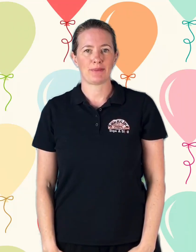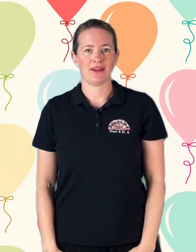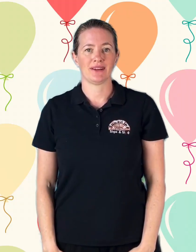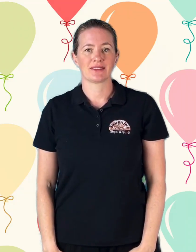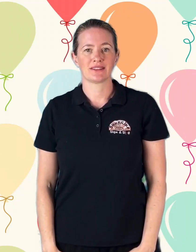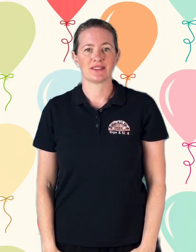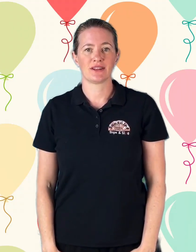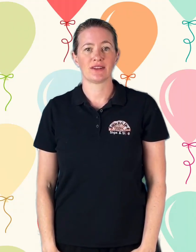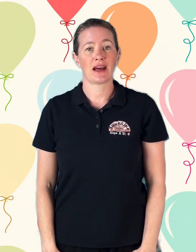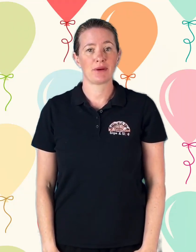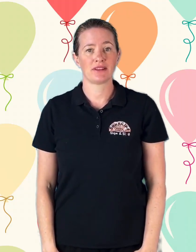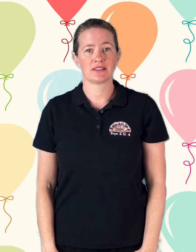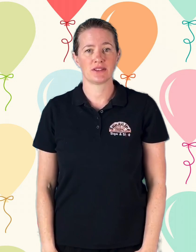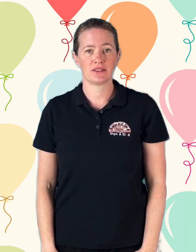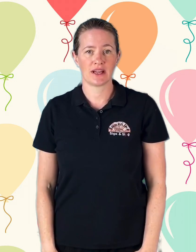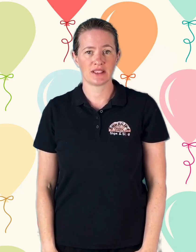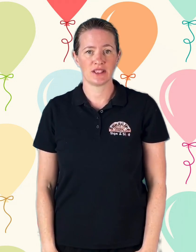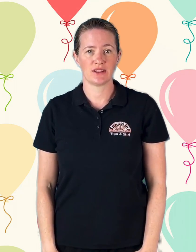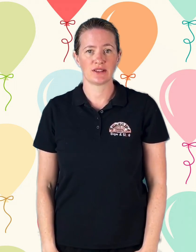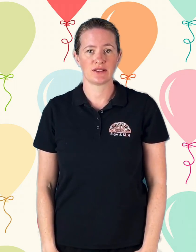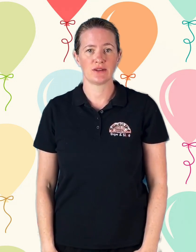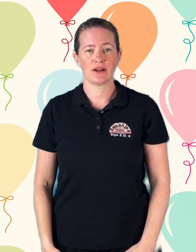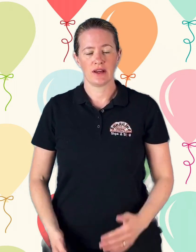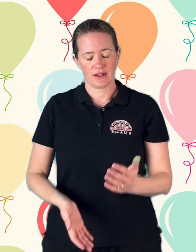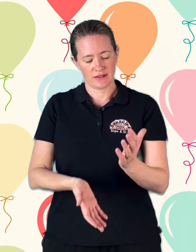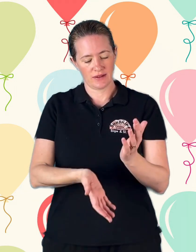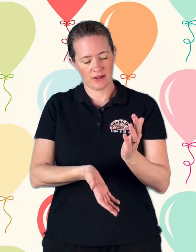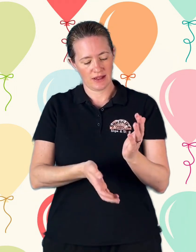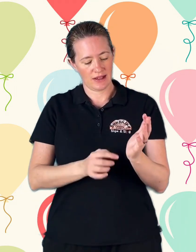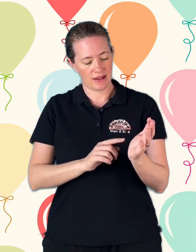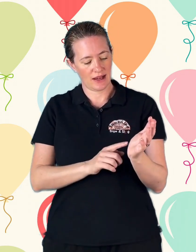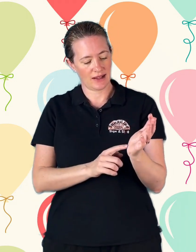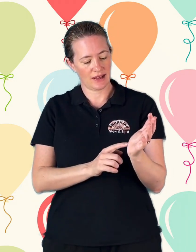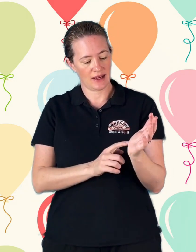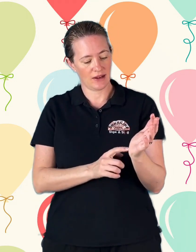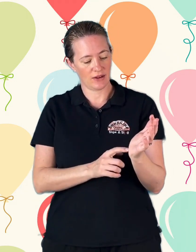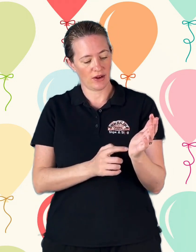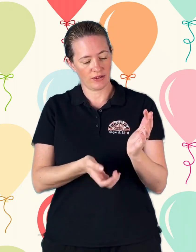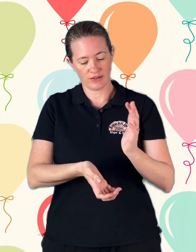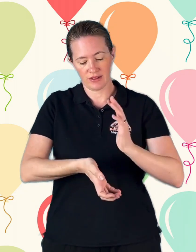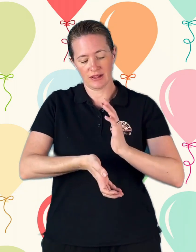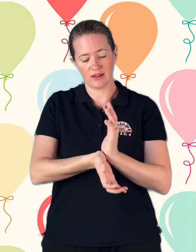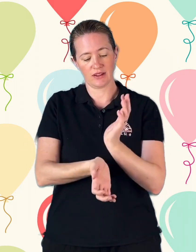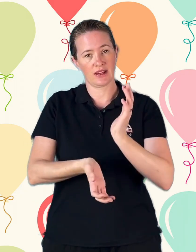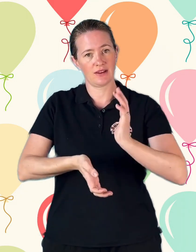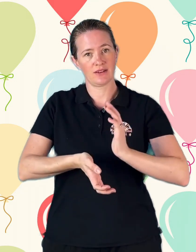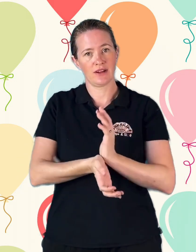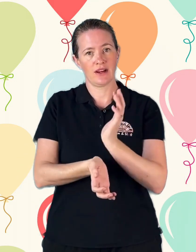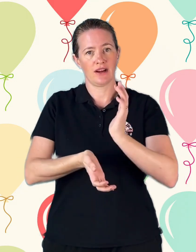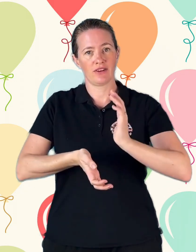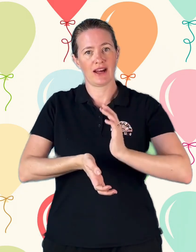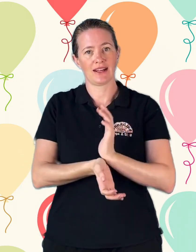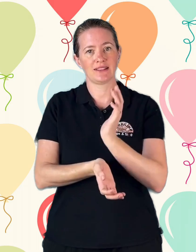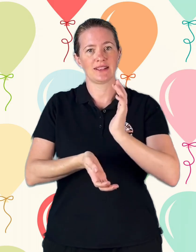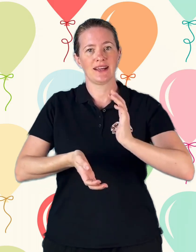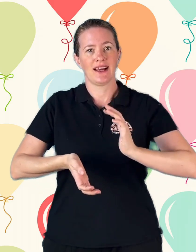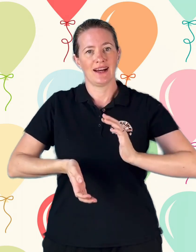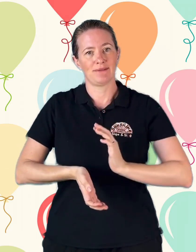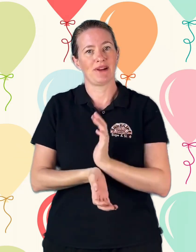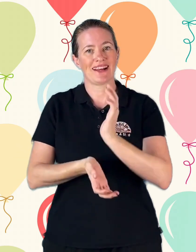happy. So the happy, there's two signs that you can do. So you can either hit the heel onto the other heel of your hand and be like